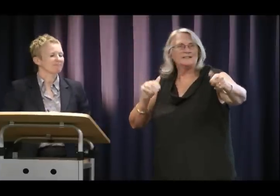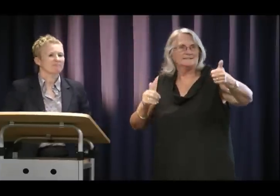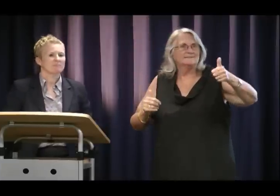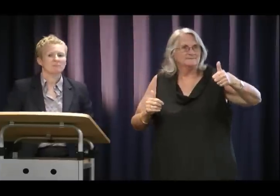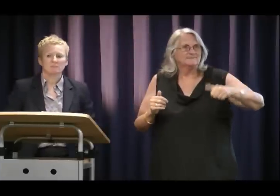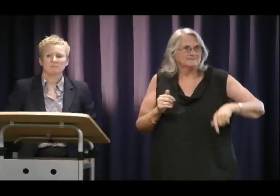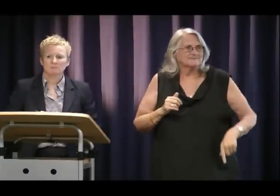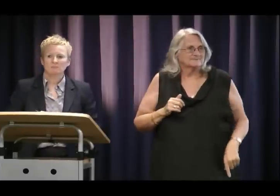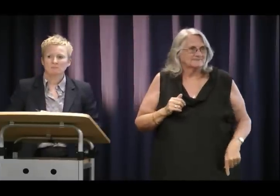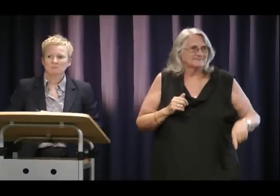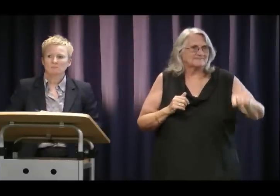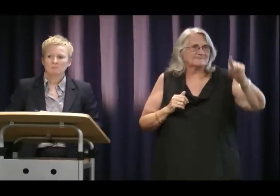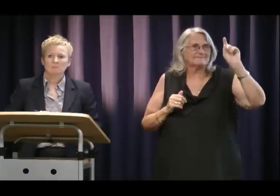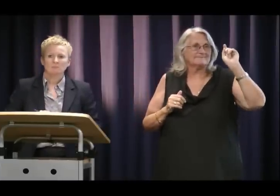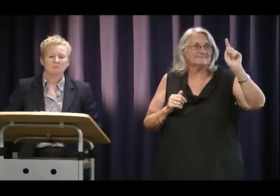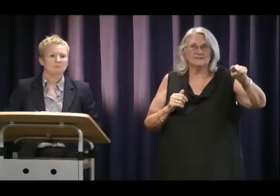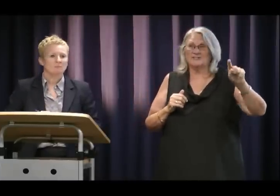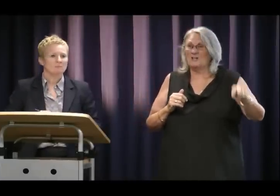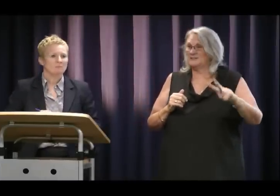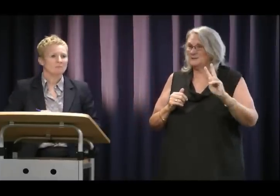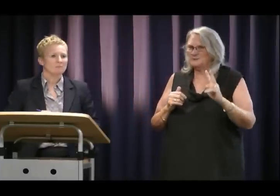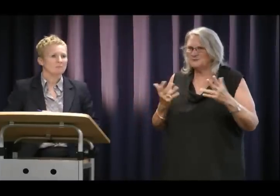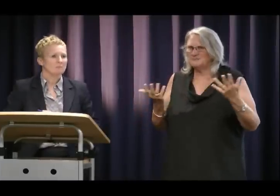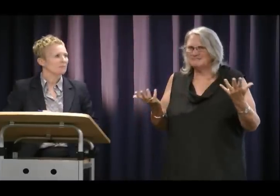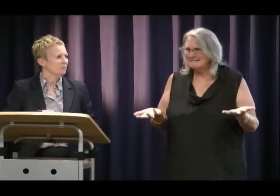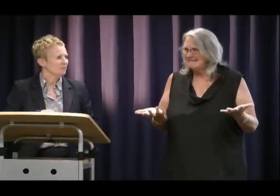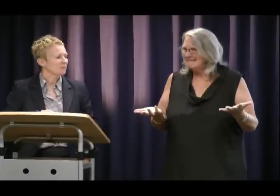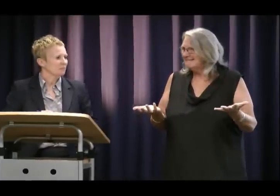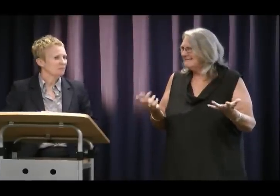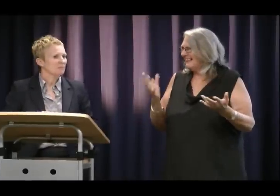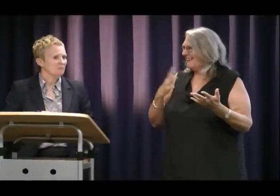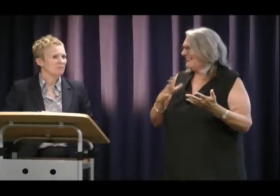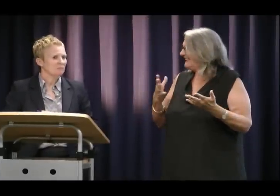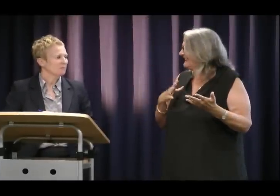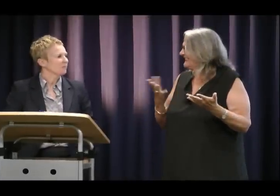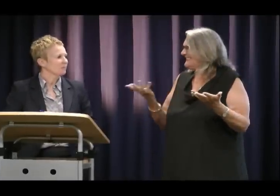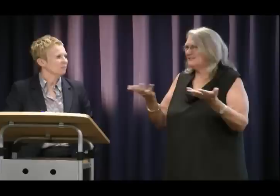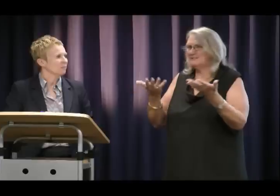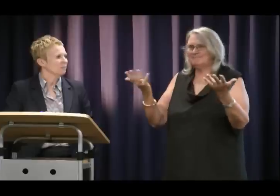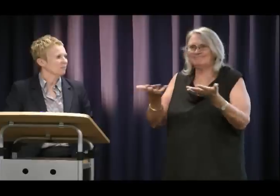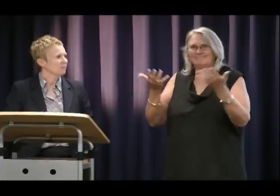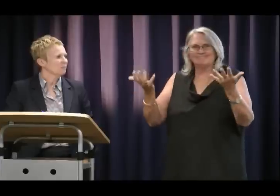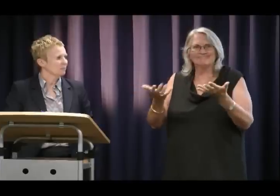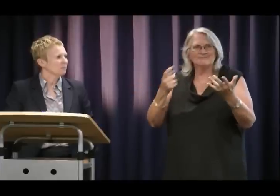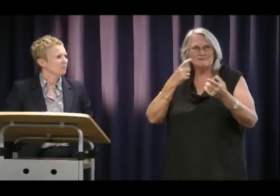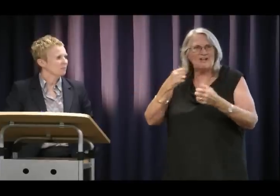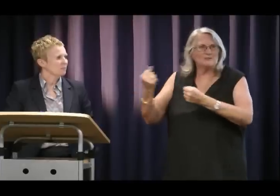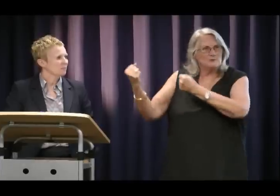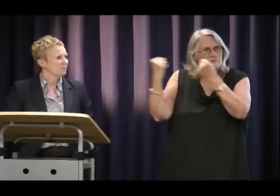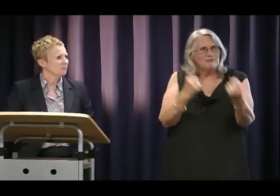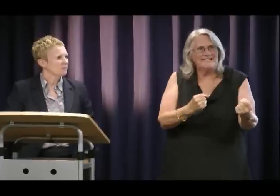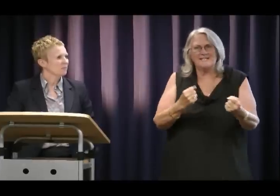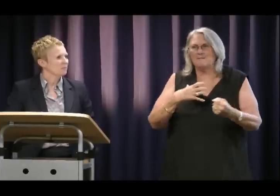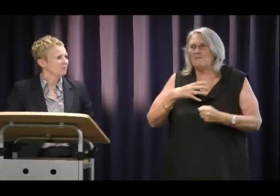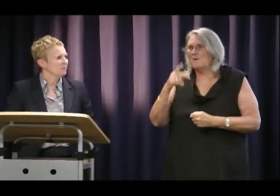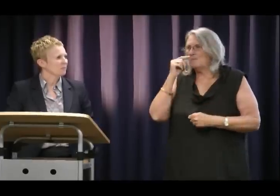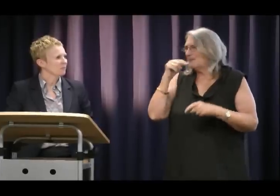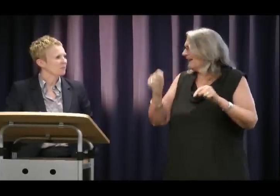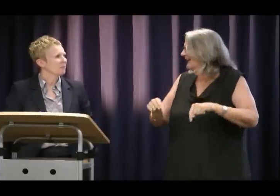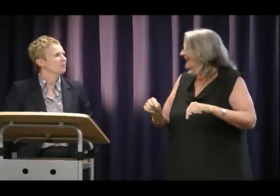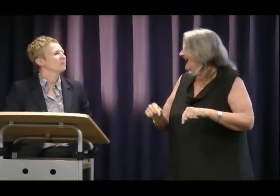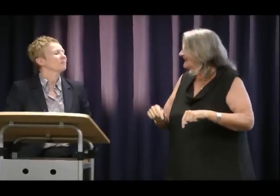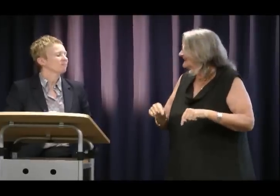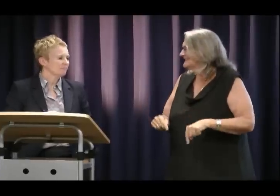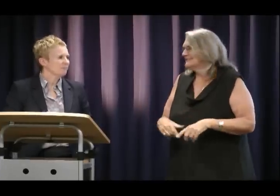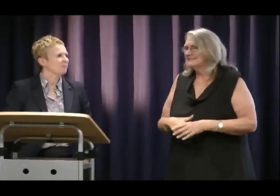Yes, Hilary did put her hand up before, so I recognise that Hilary and Mac are the only two representatives from the board. We need to bring